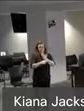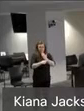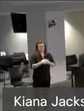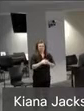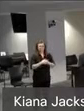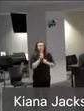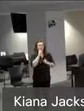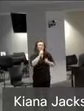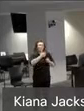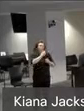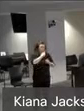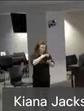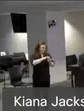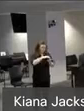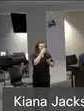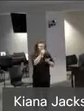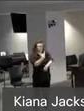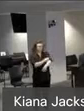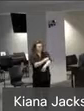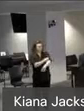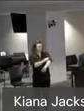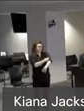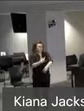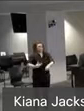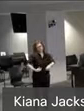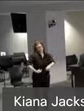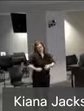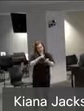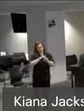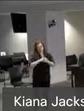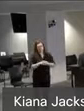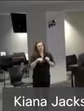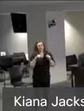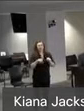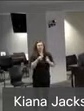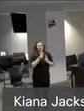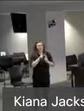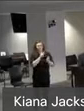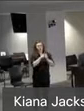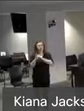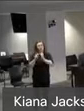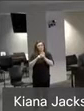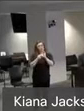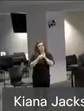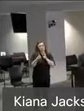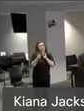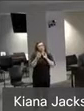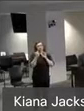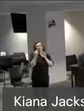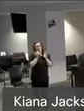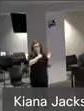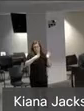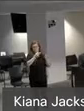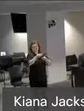both orals and injectables. This change will allow members to obtain a waiver for these medications as part of the